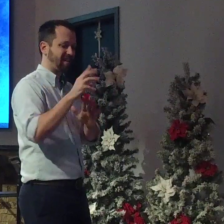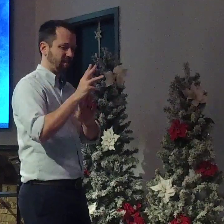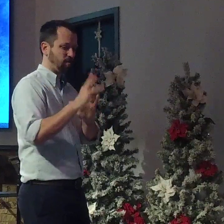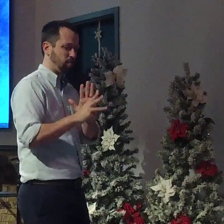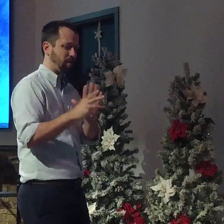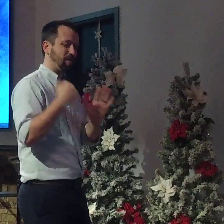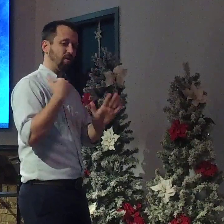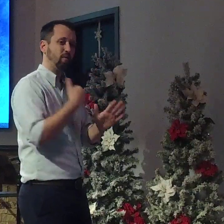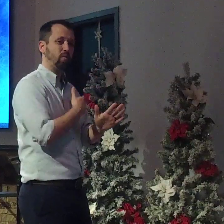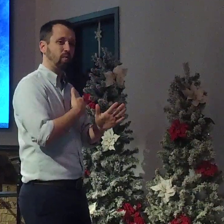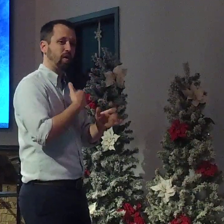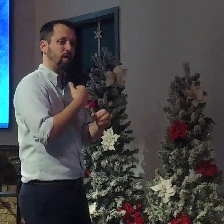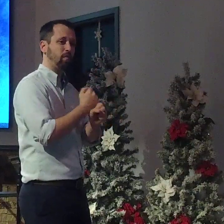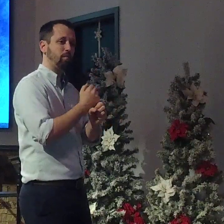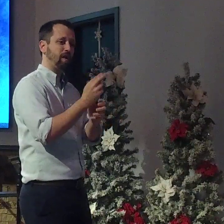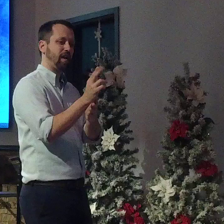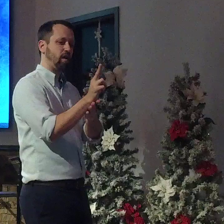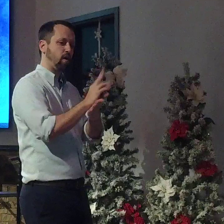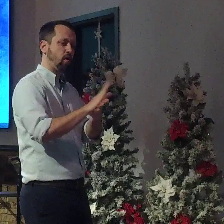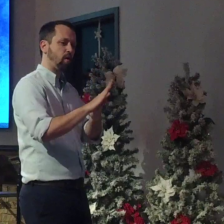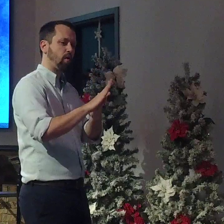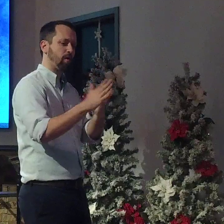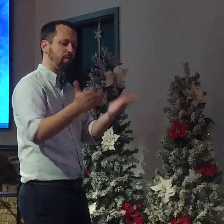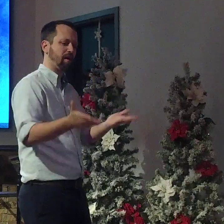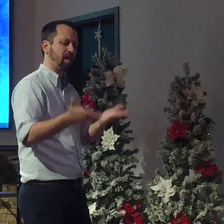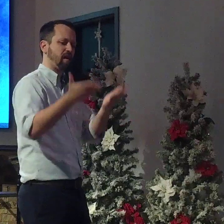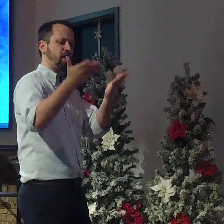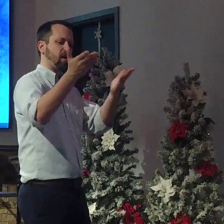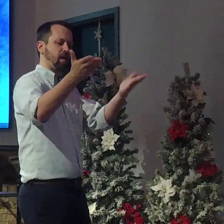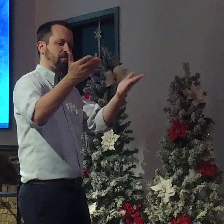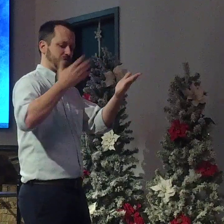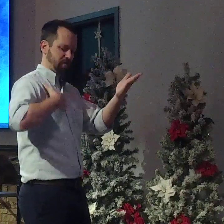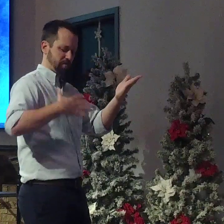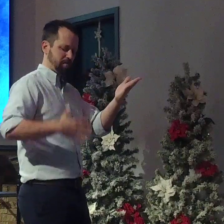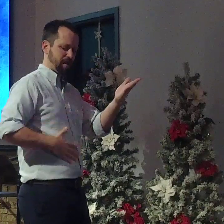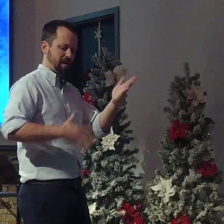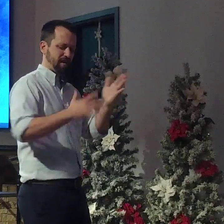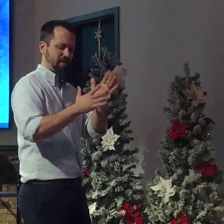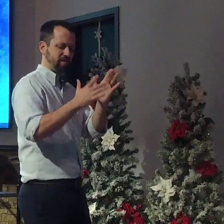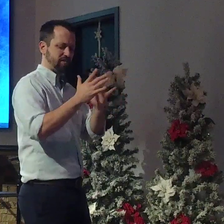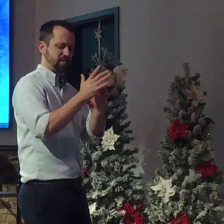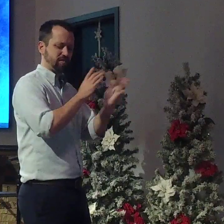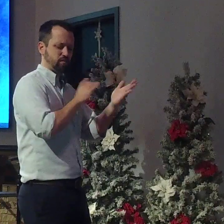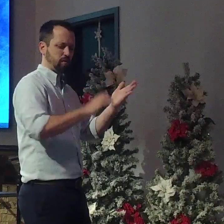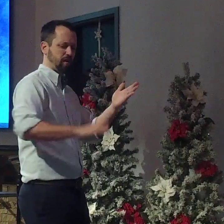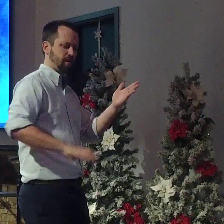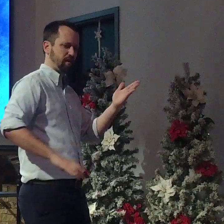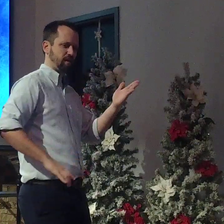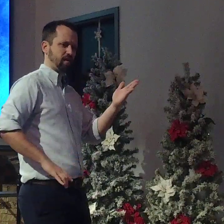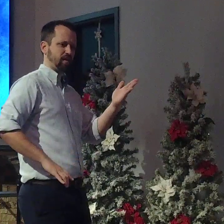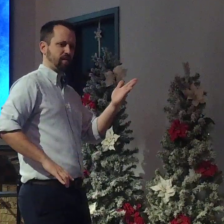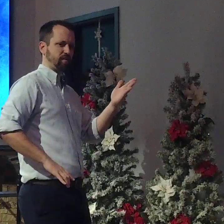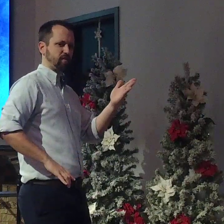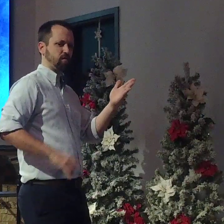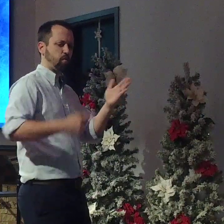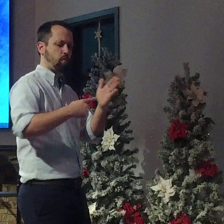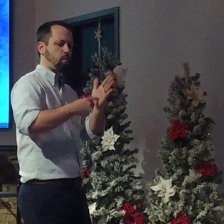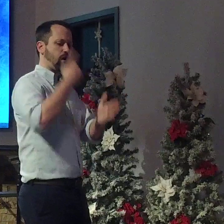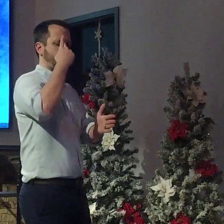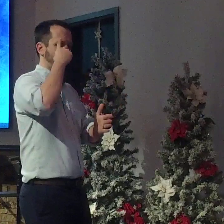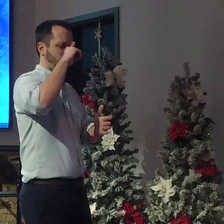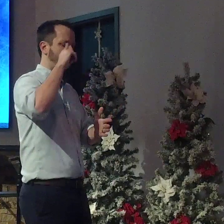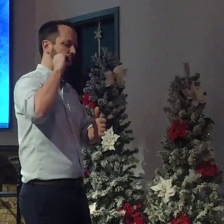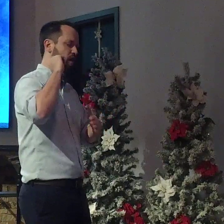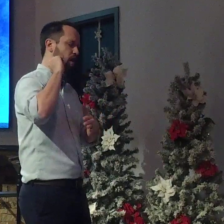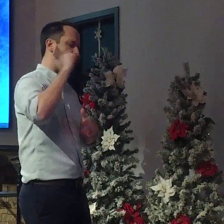do this. You have to do this religious deed or this religious work, or you have to obey all the Ten Commandments, or you've got to do,